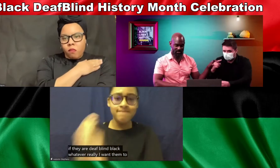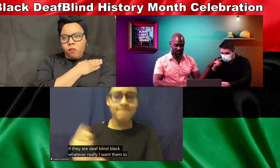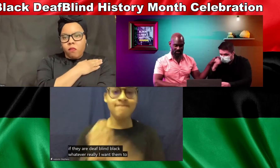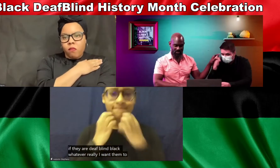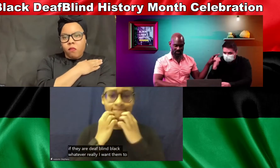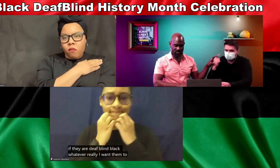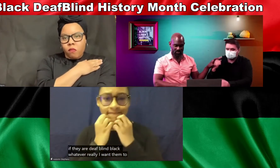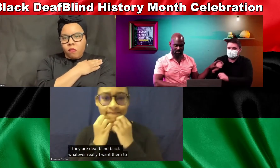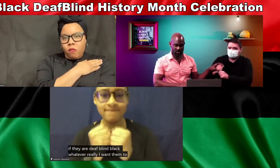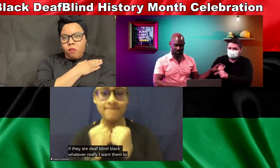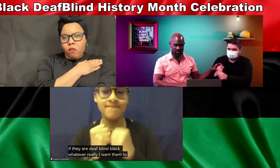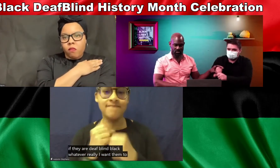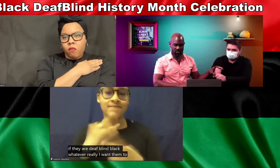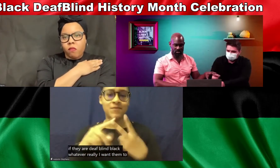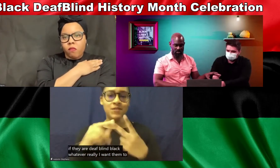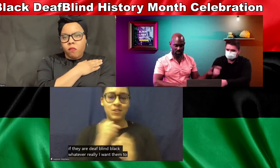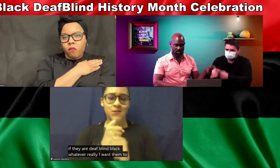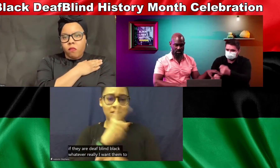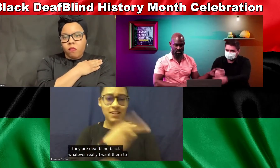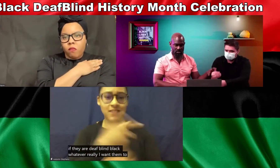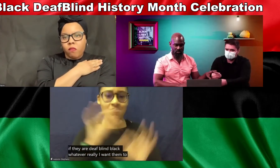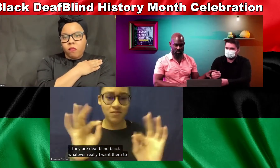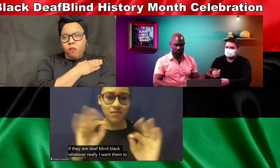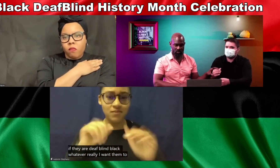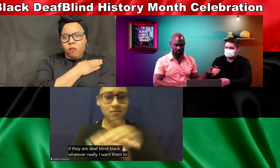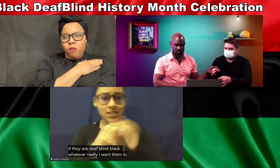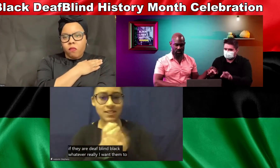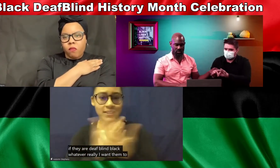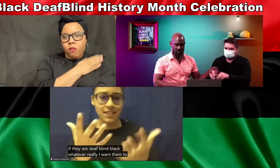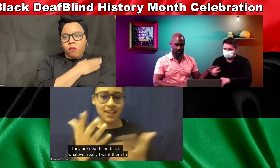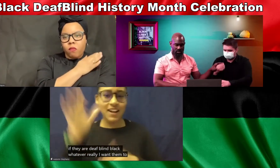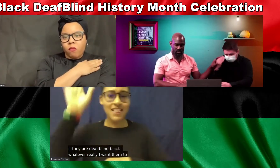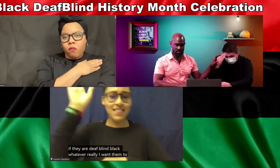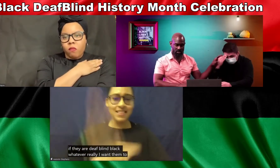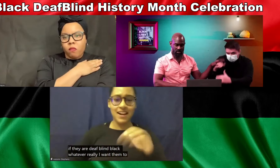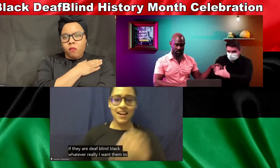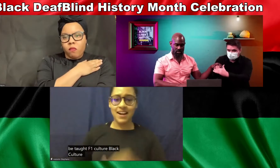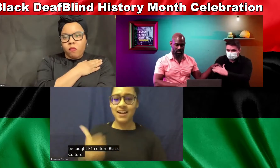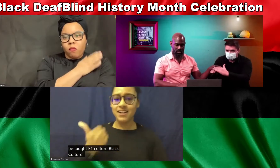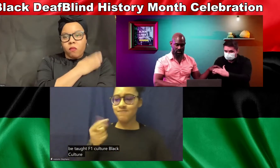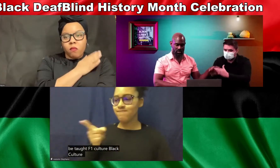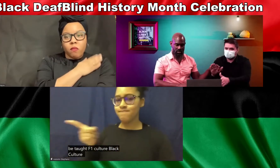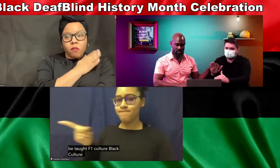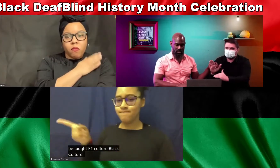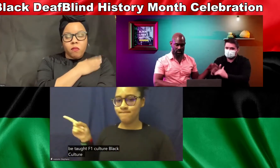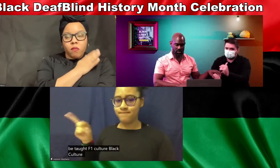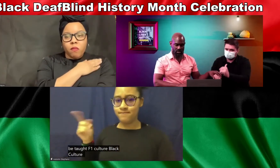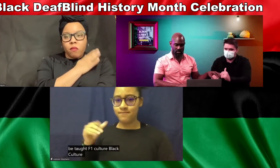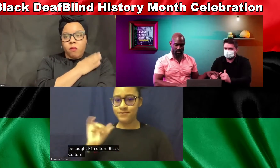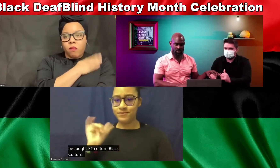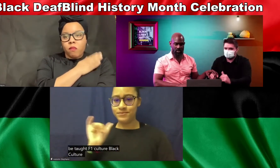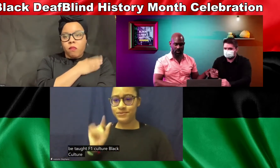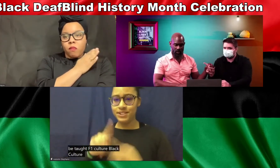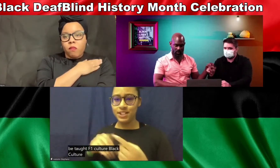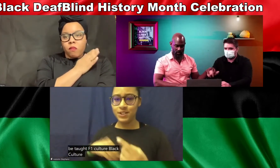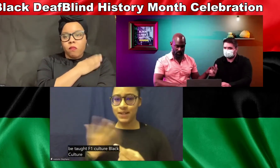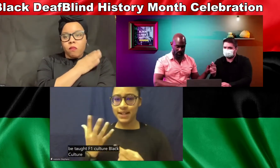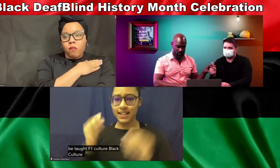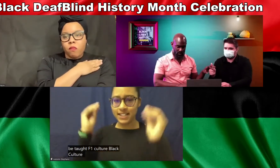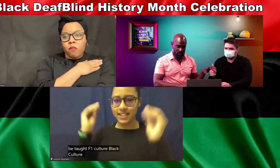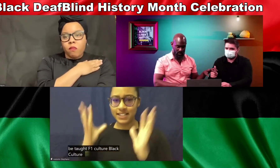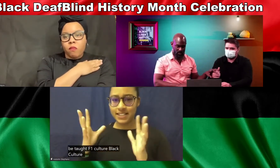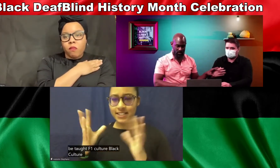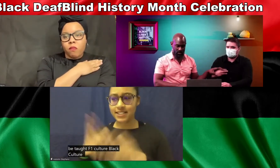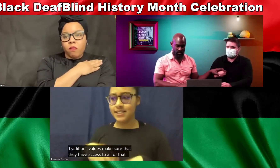culture, Black culture, traditions, values, make sure that they have access to all of that